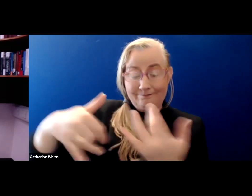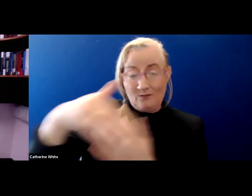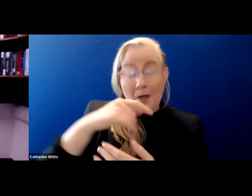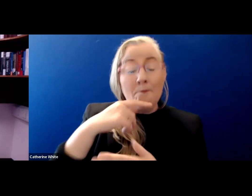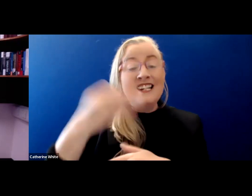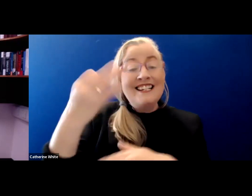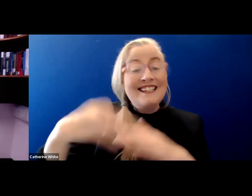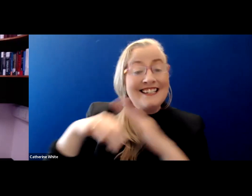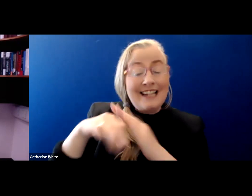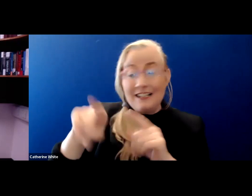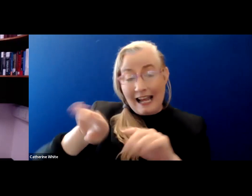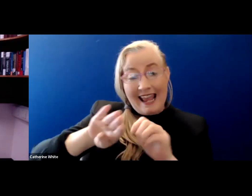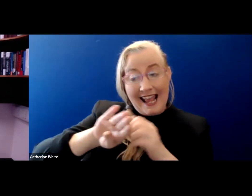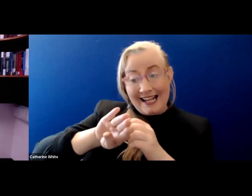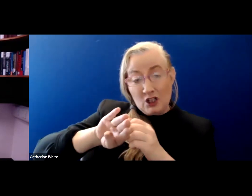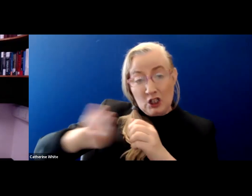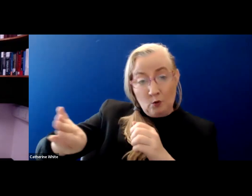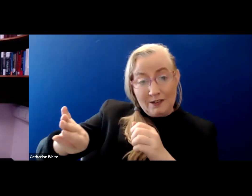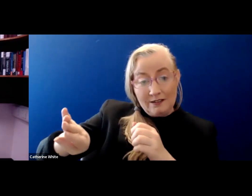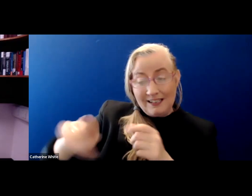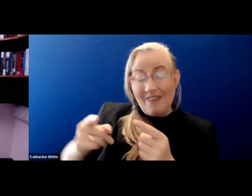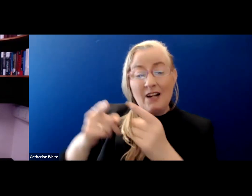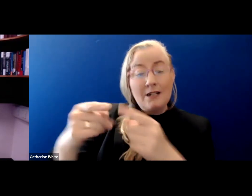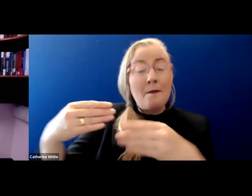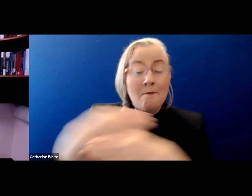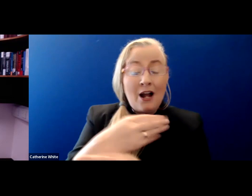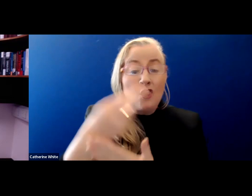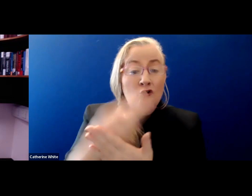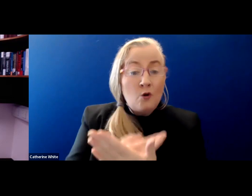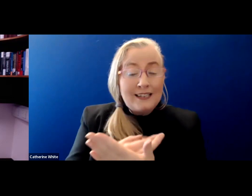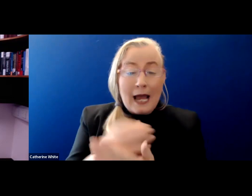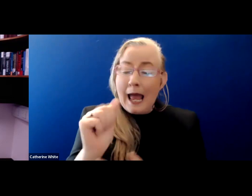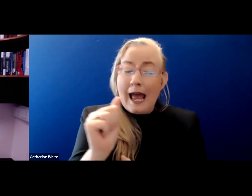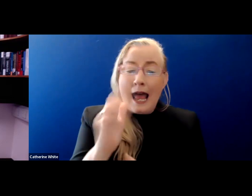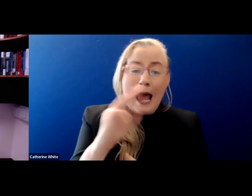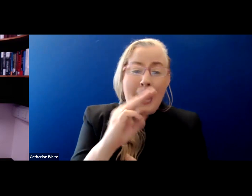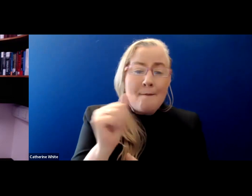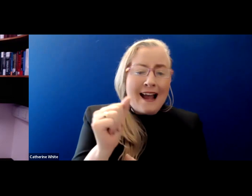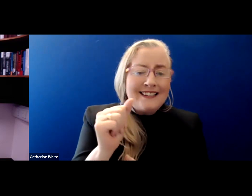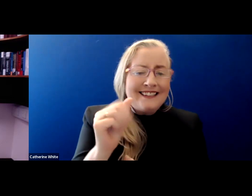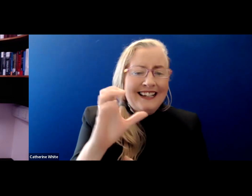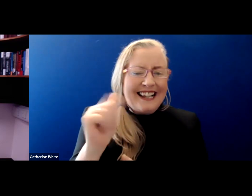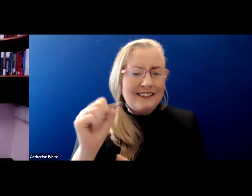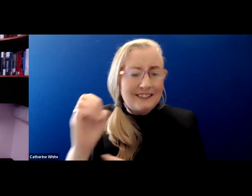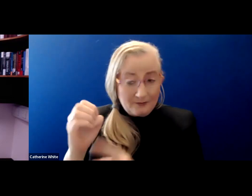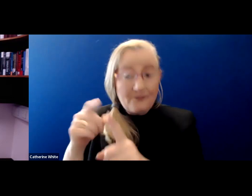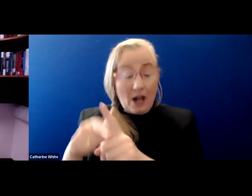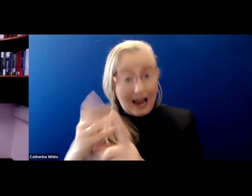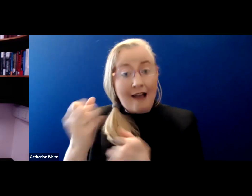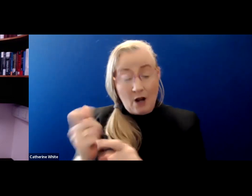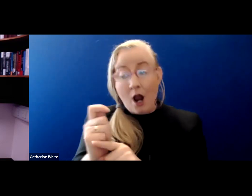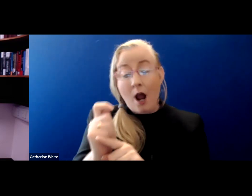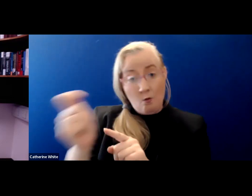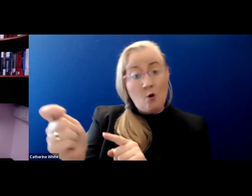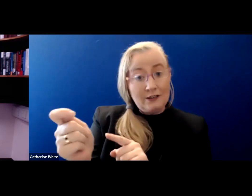are seemingly excluded as victims by the rules, in the Al-Mahdi case, symbolic reparations were awarded to